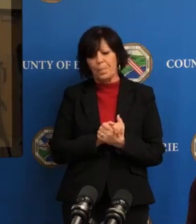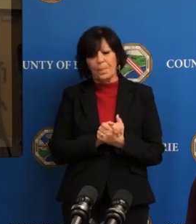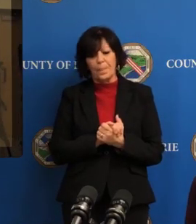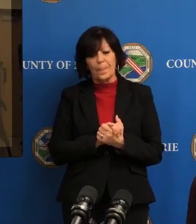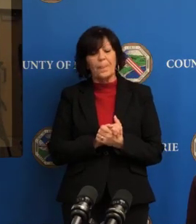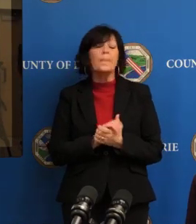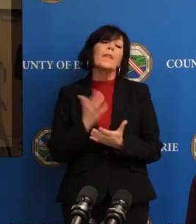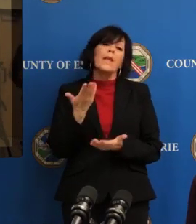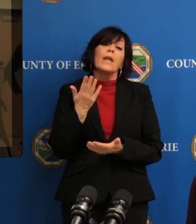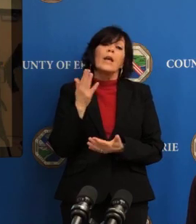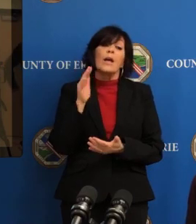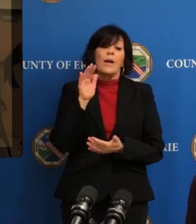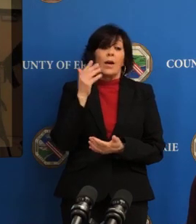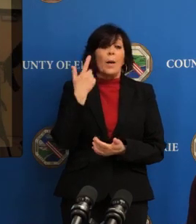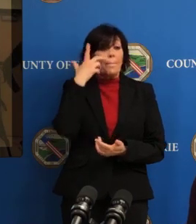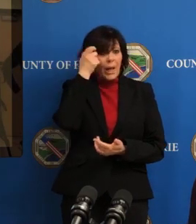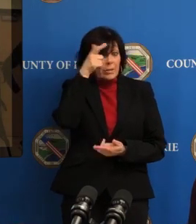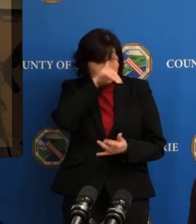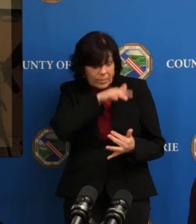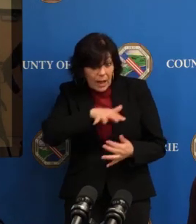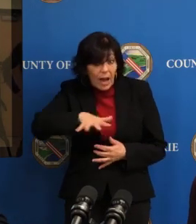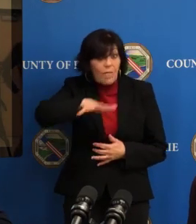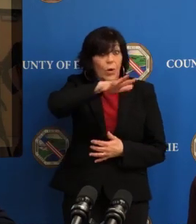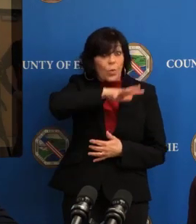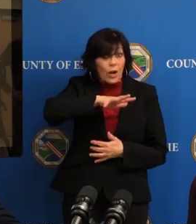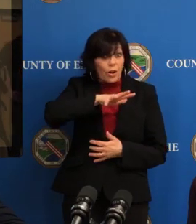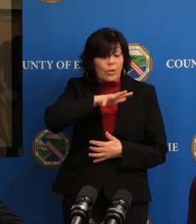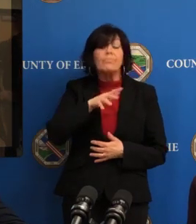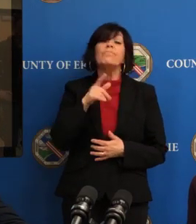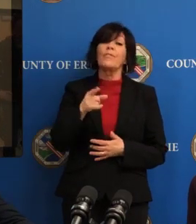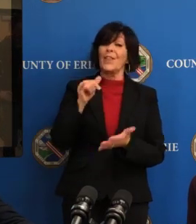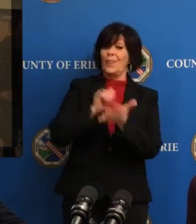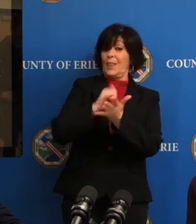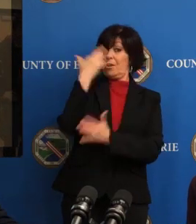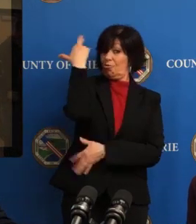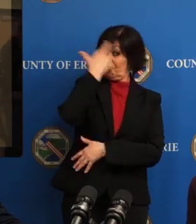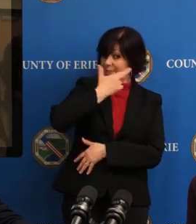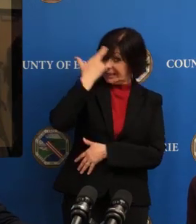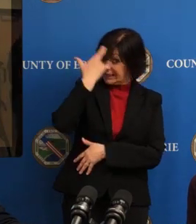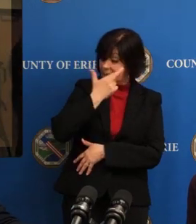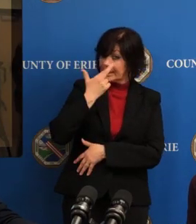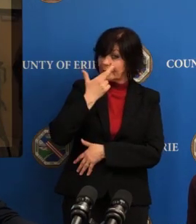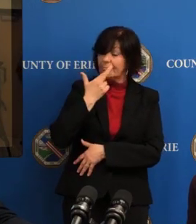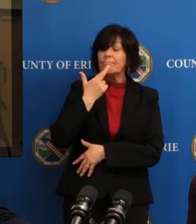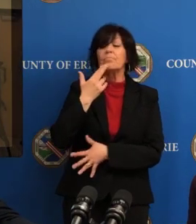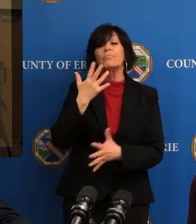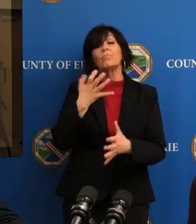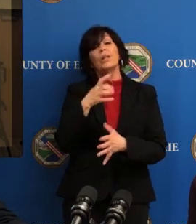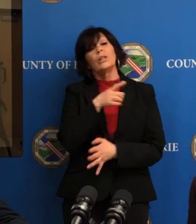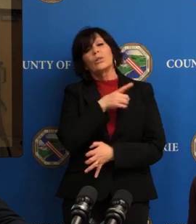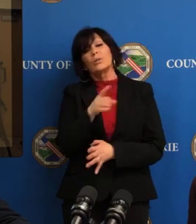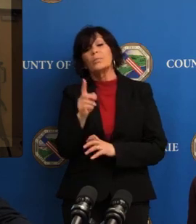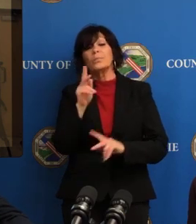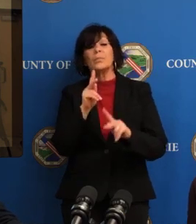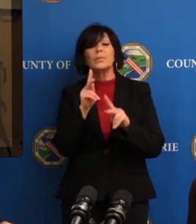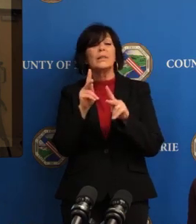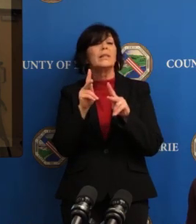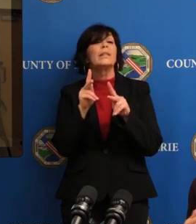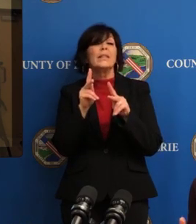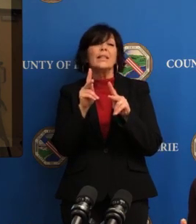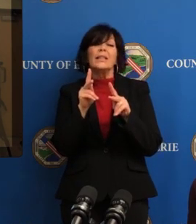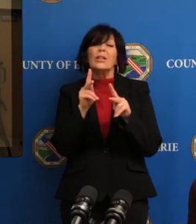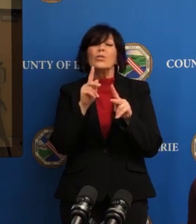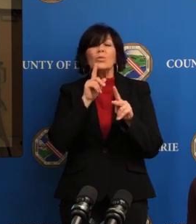So for that reason, since we're assuming that it's everywhere and there is community spread, we really want people to